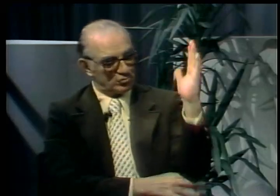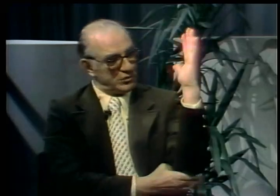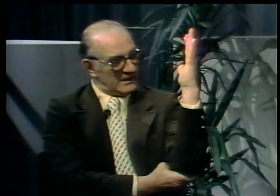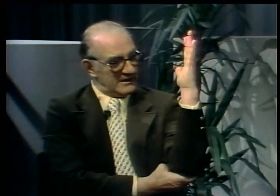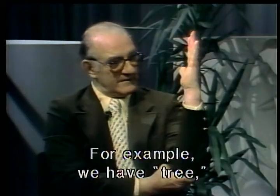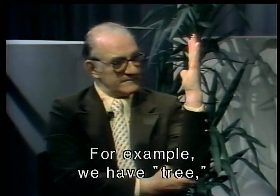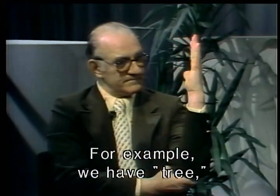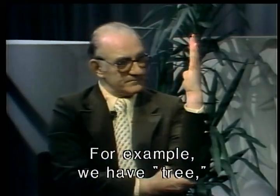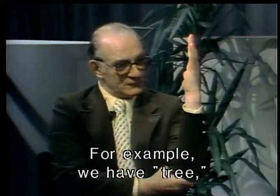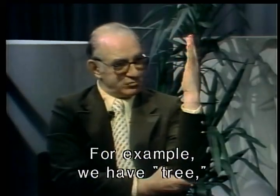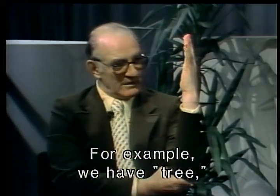tree.